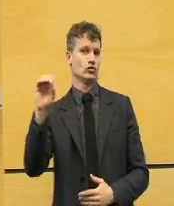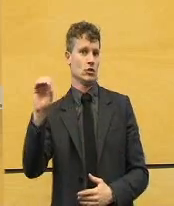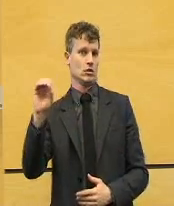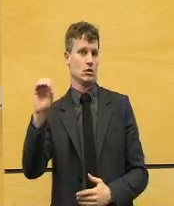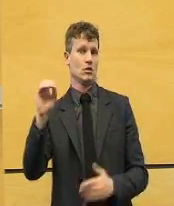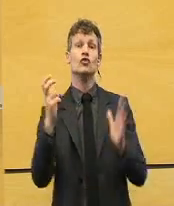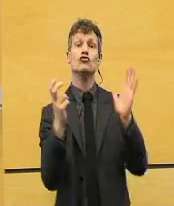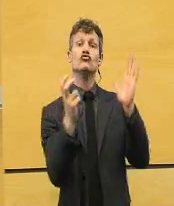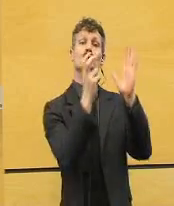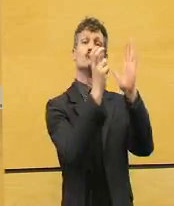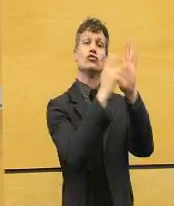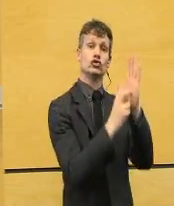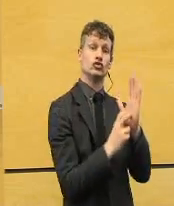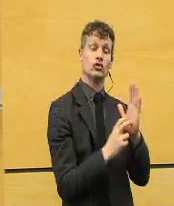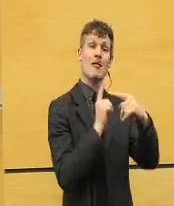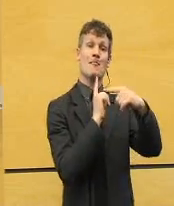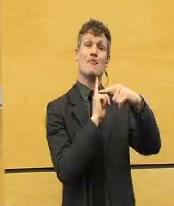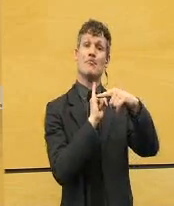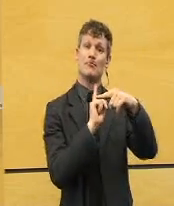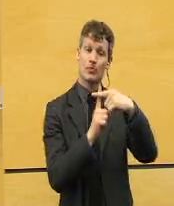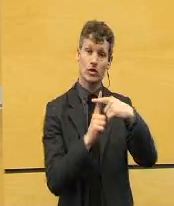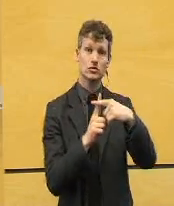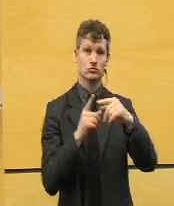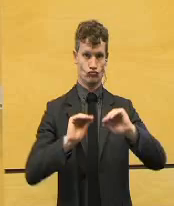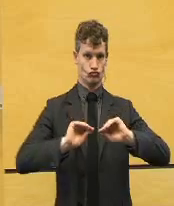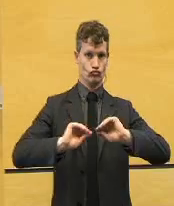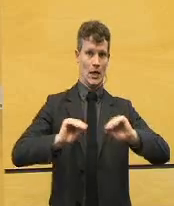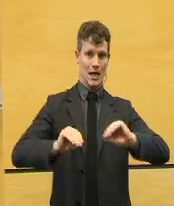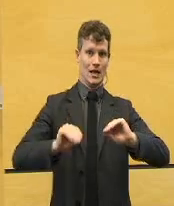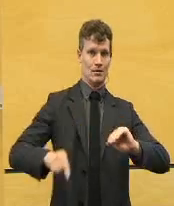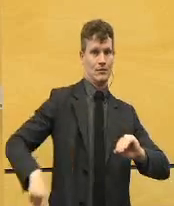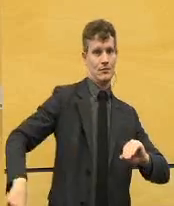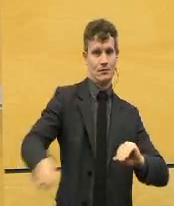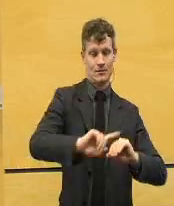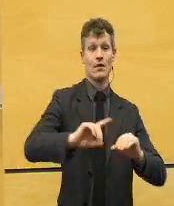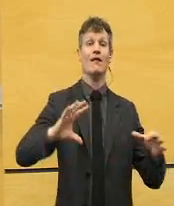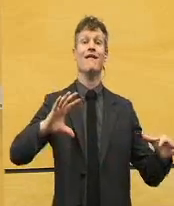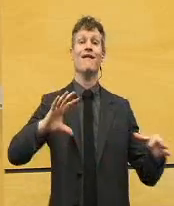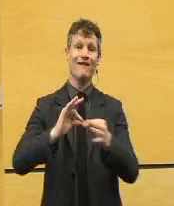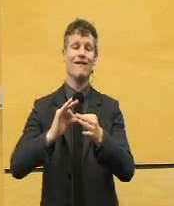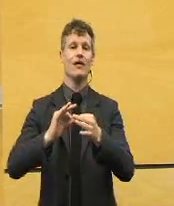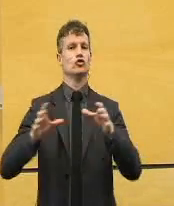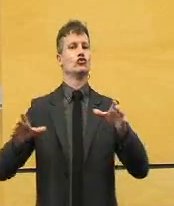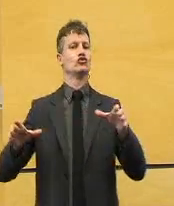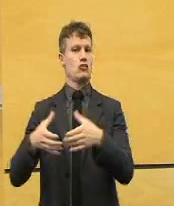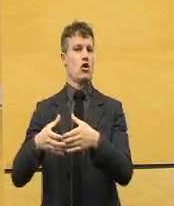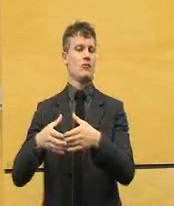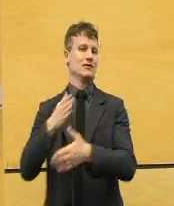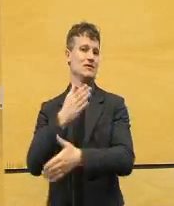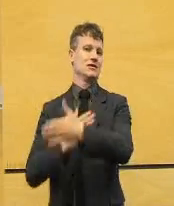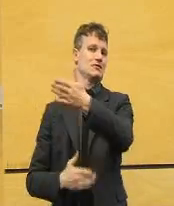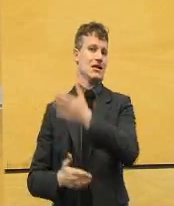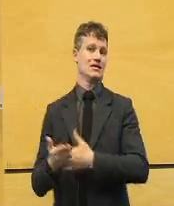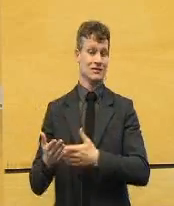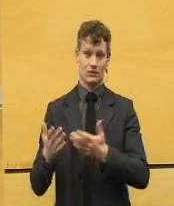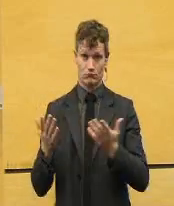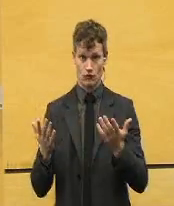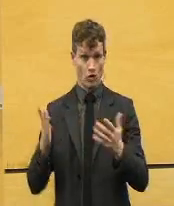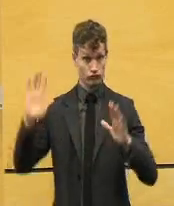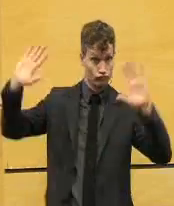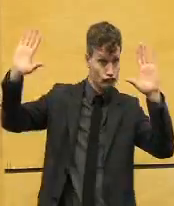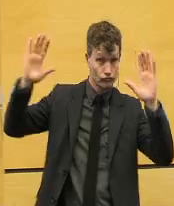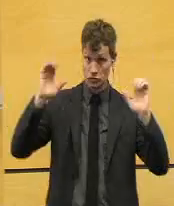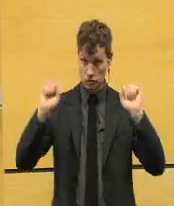the Department of Empowerment of Persons with Disability to provide service to persons with